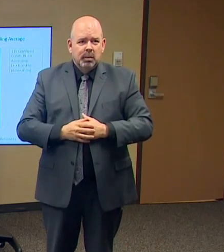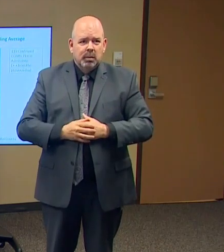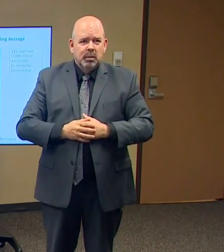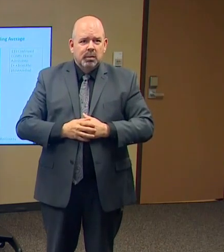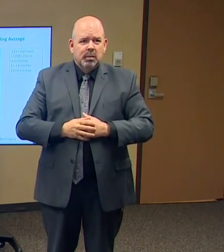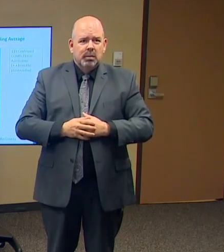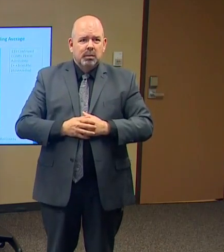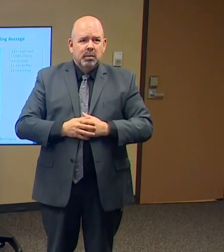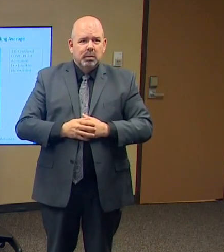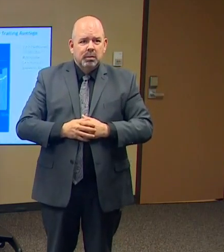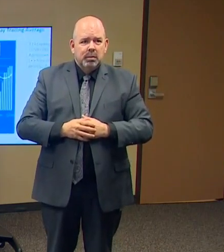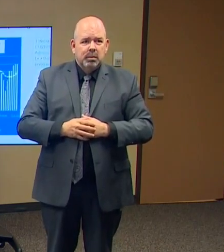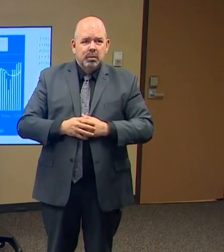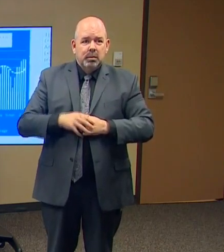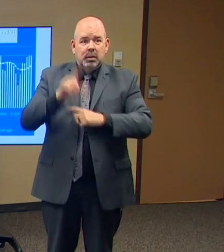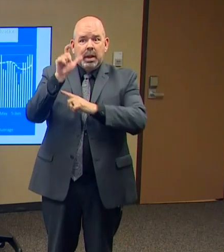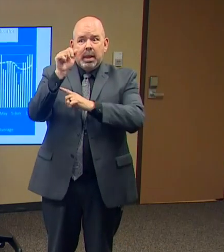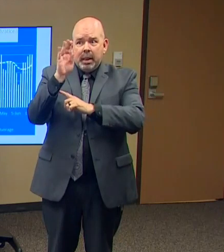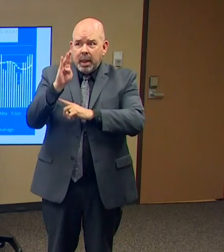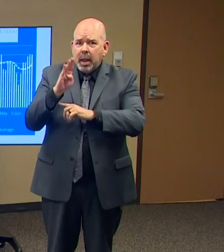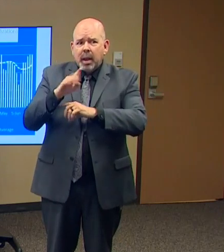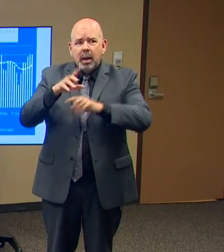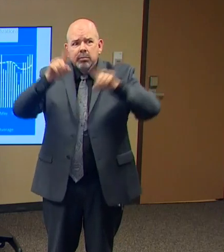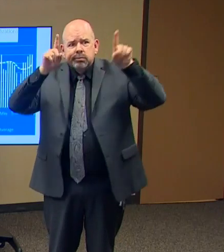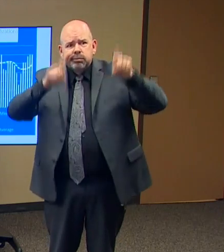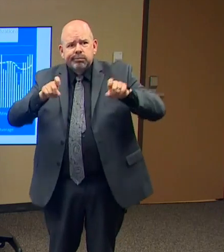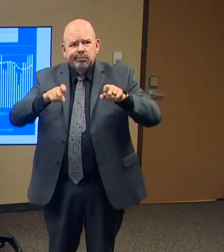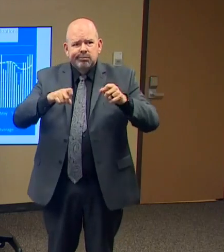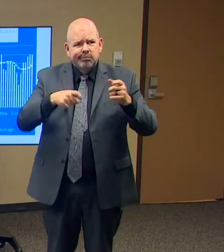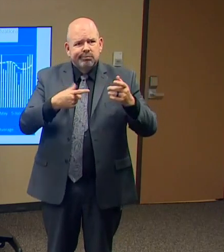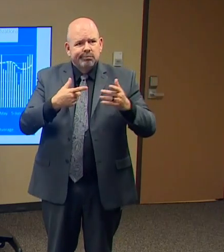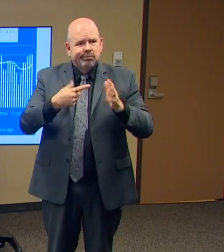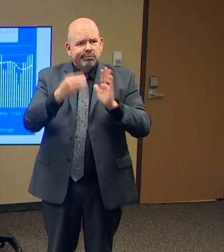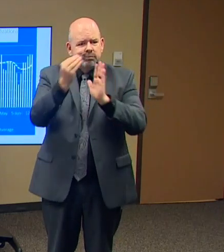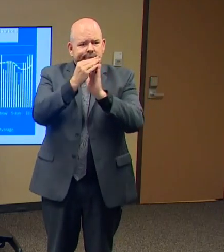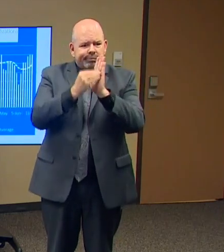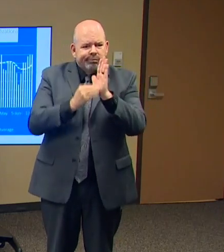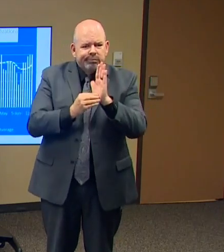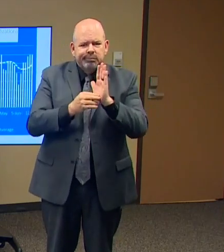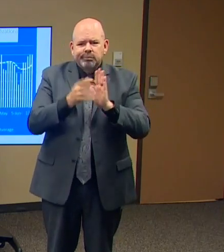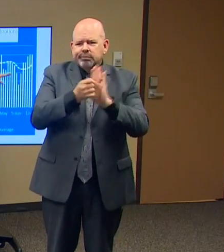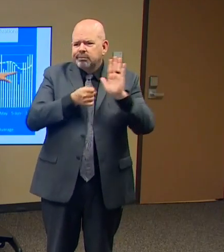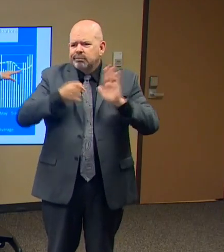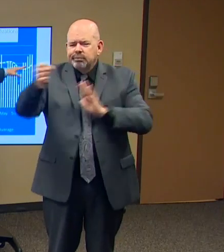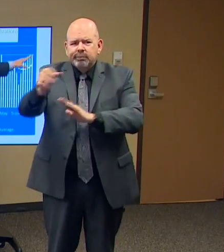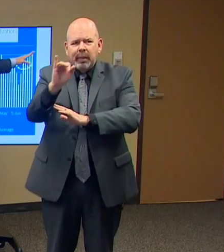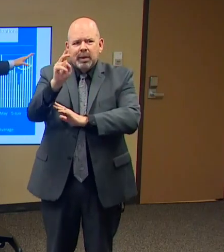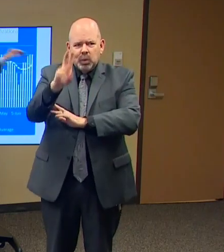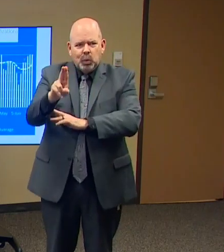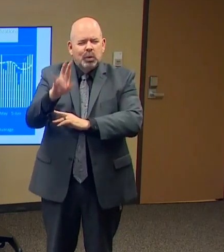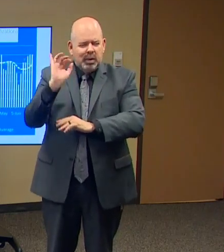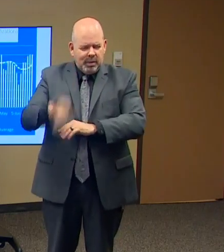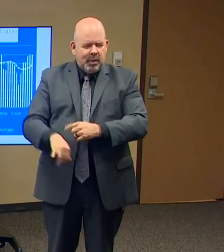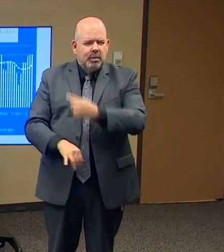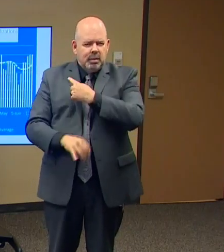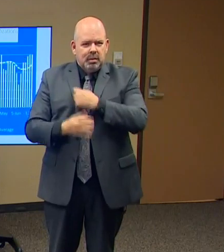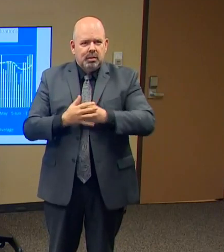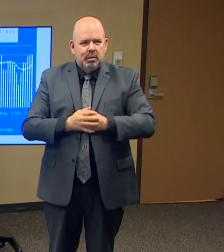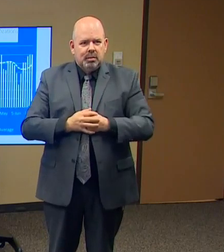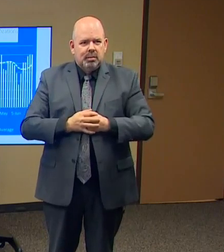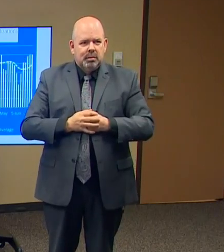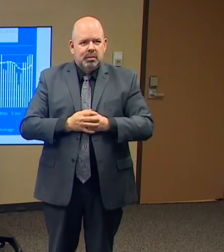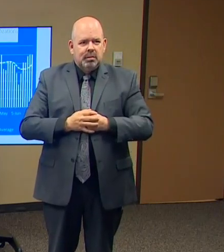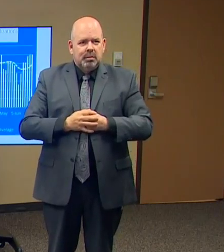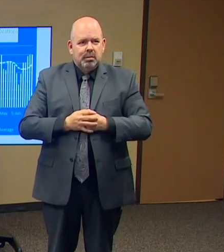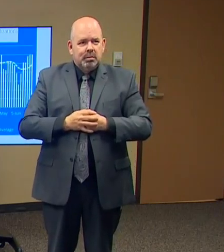lab-confirmed ICU hospitalizations. So again, for the last week, steady